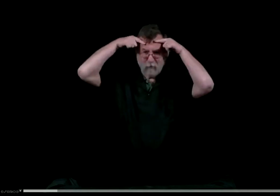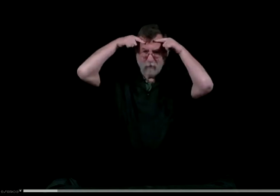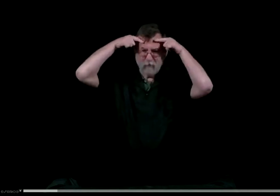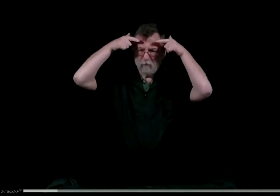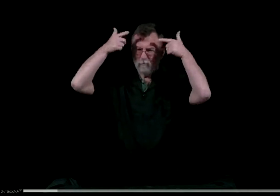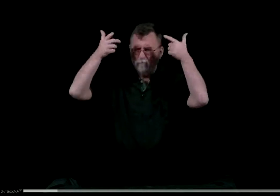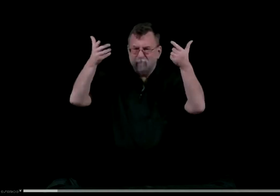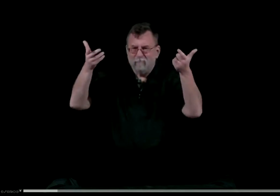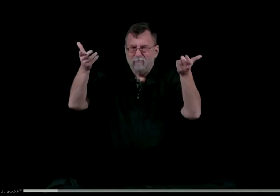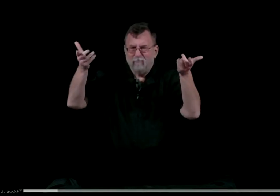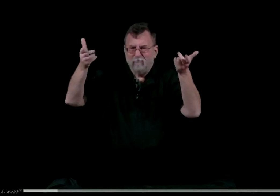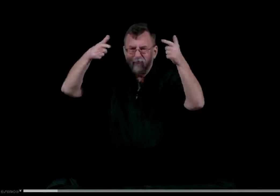Crown.